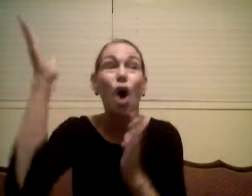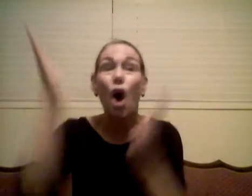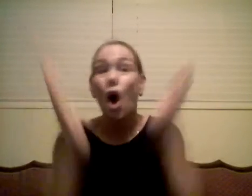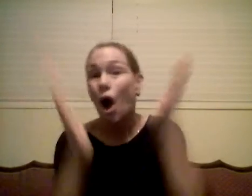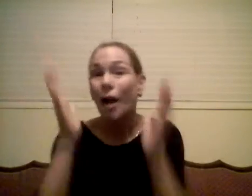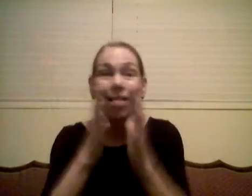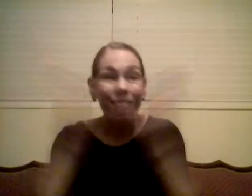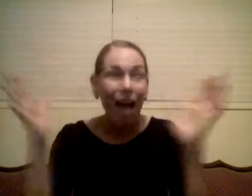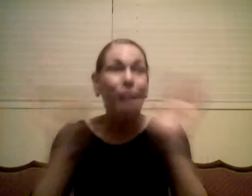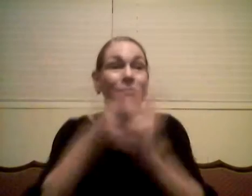oh boy, do they like you.